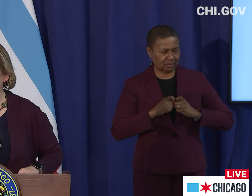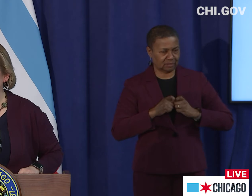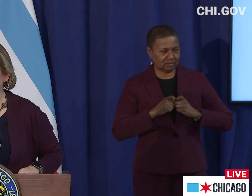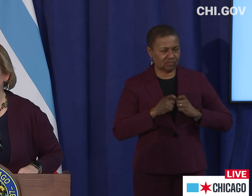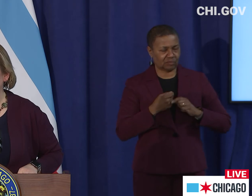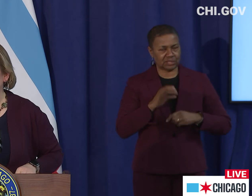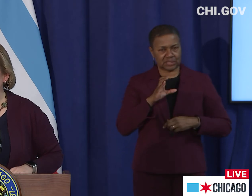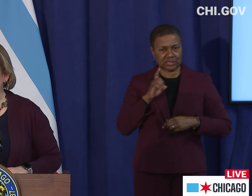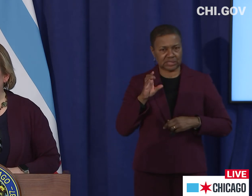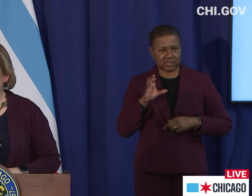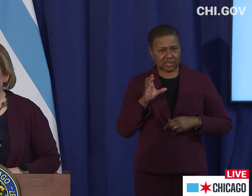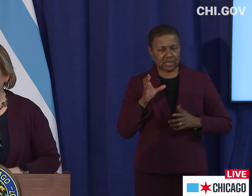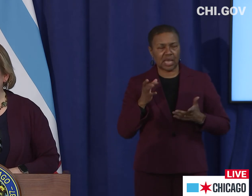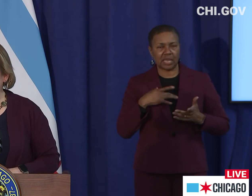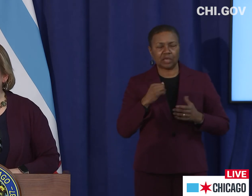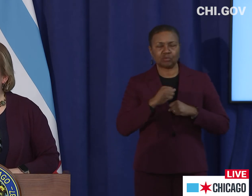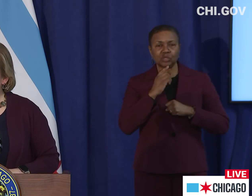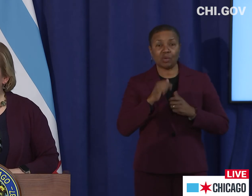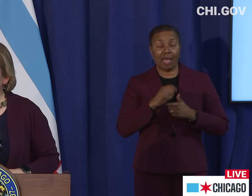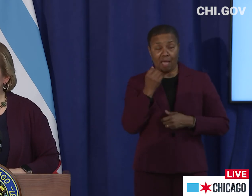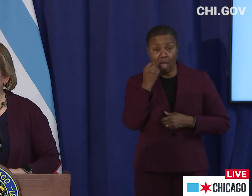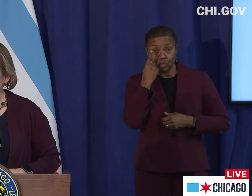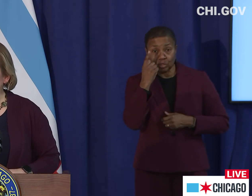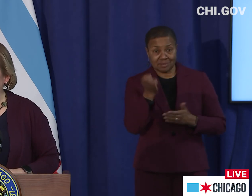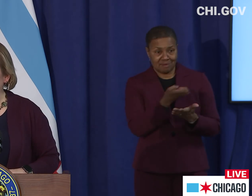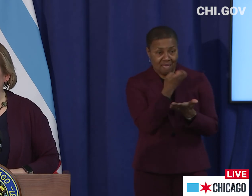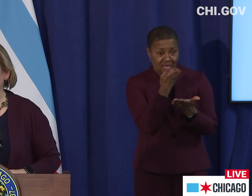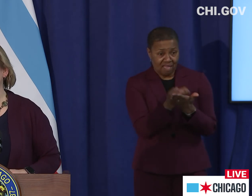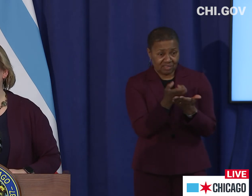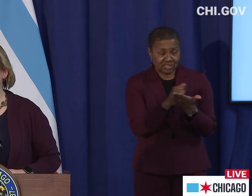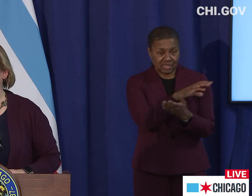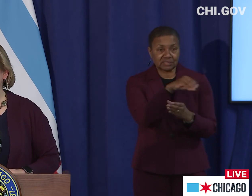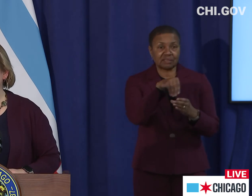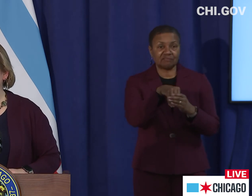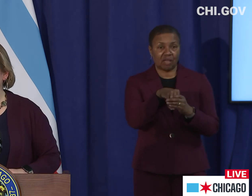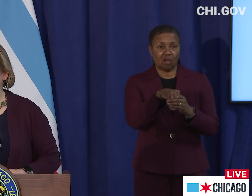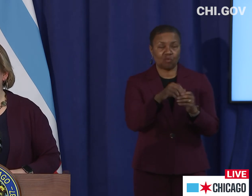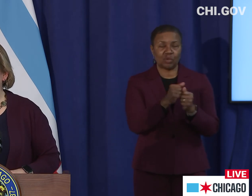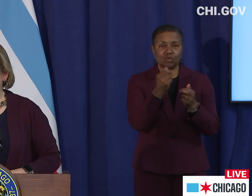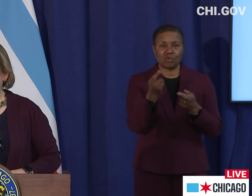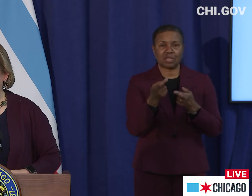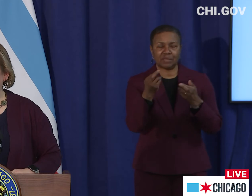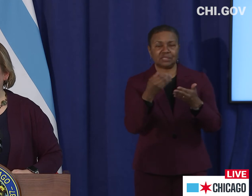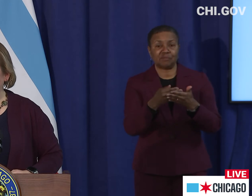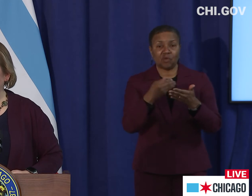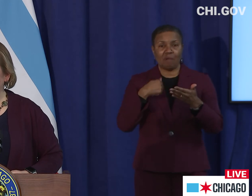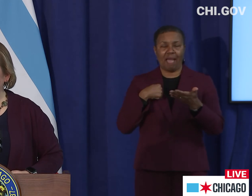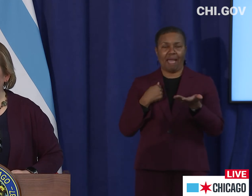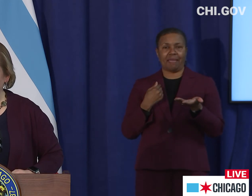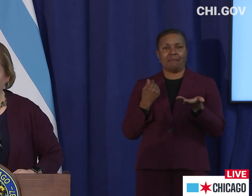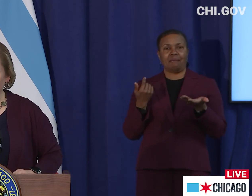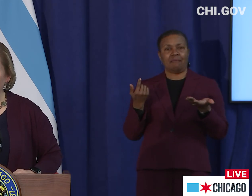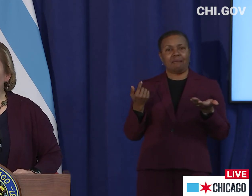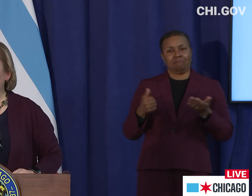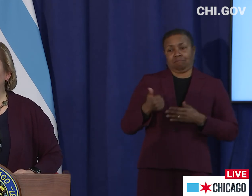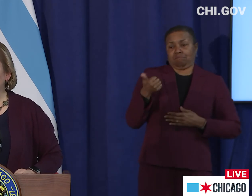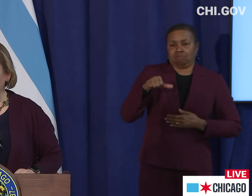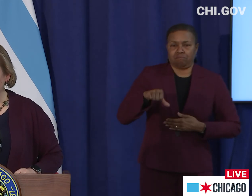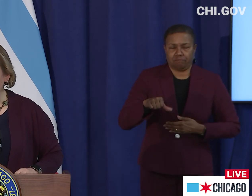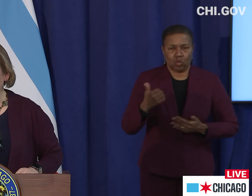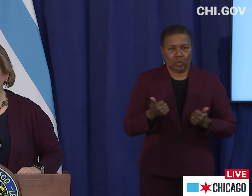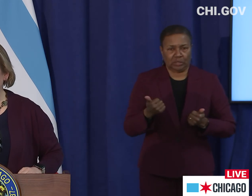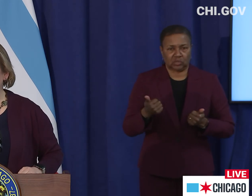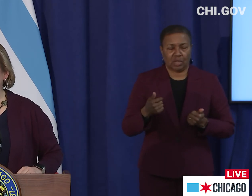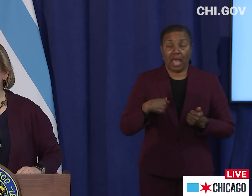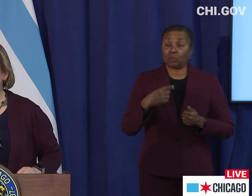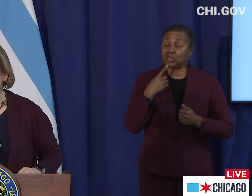make sure I've understood, the evidence that's going into any particular recommendation before I sign in one way or the other. But what I